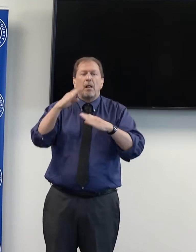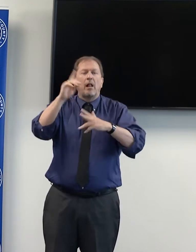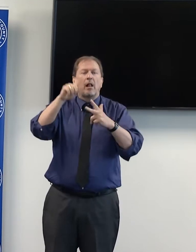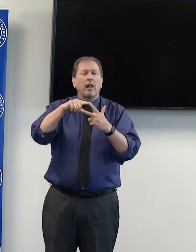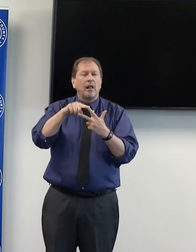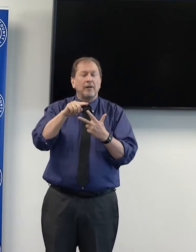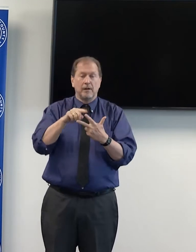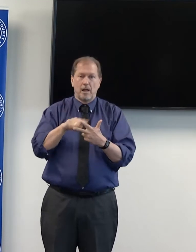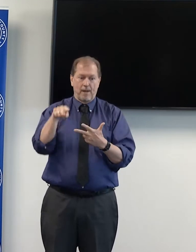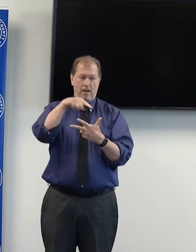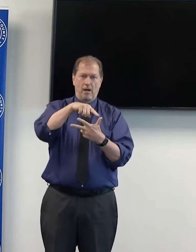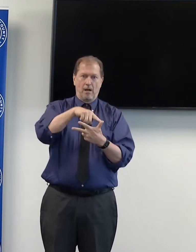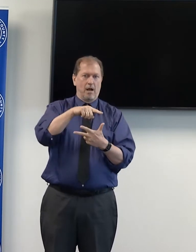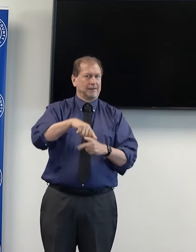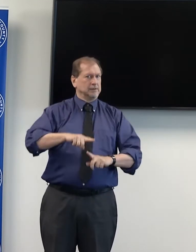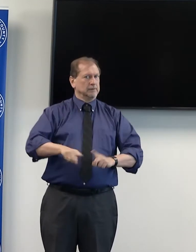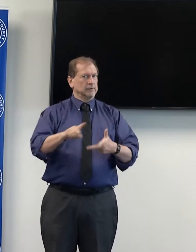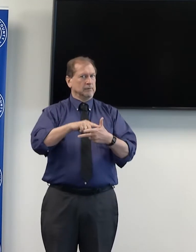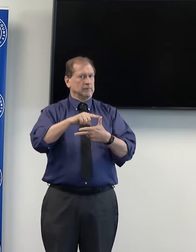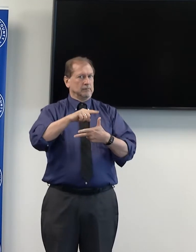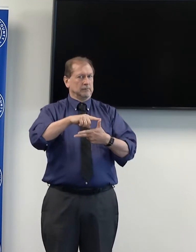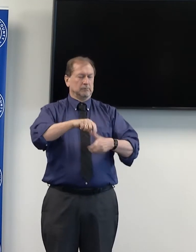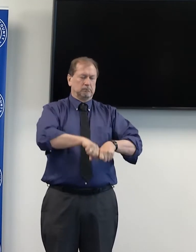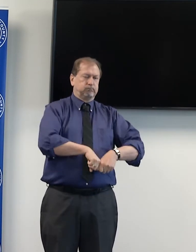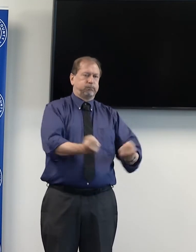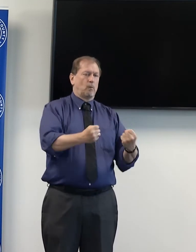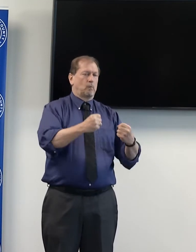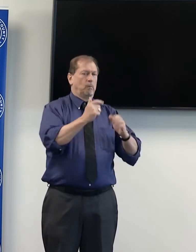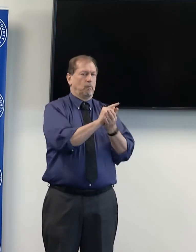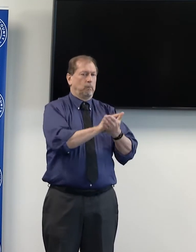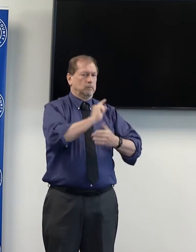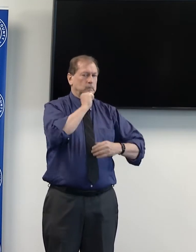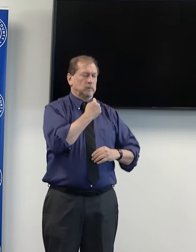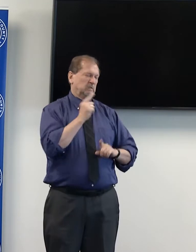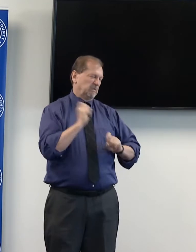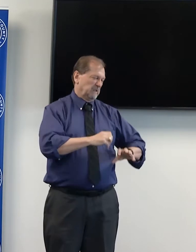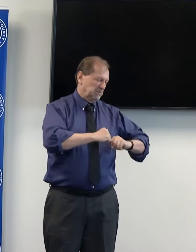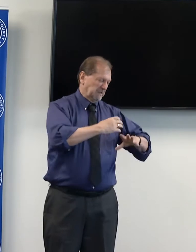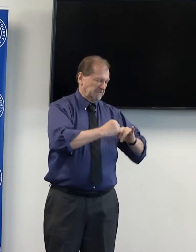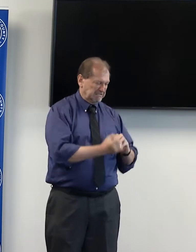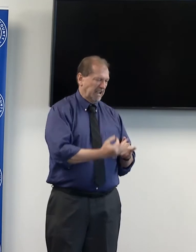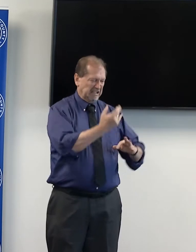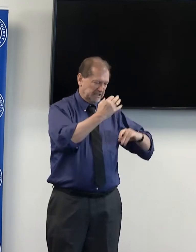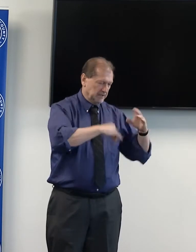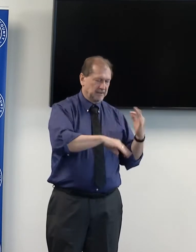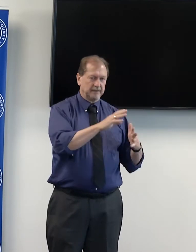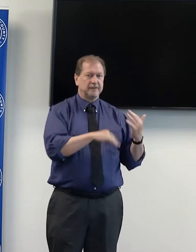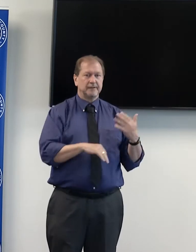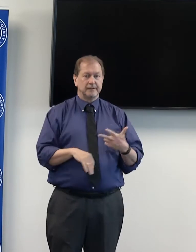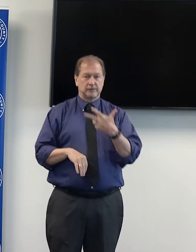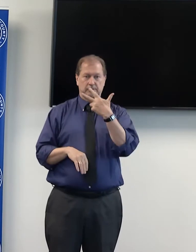And I think under different circumstances, one or the other of those groups predominates.